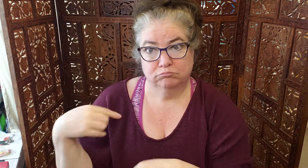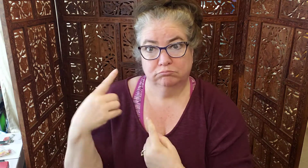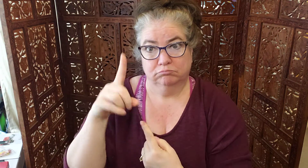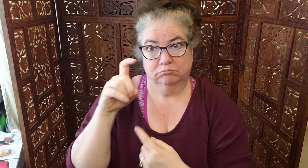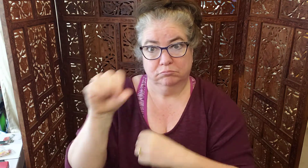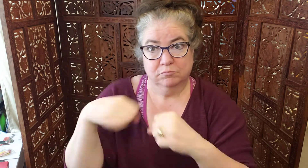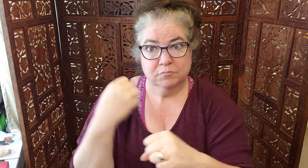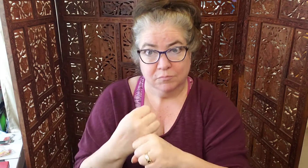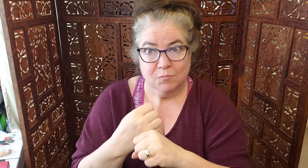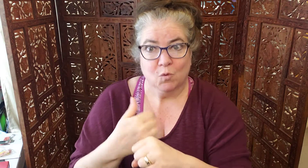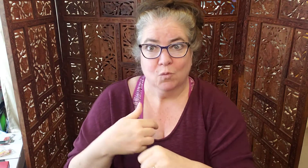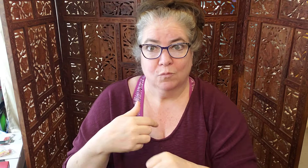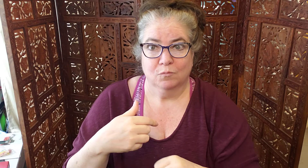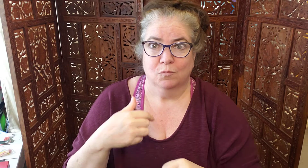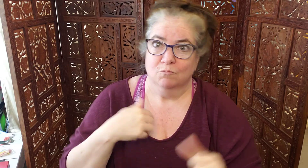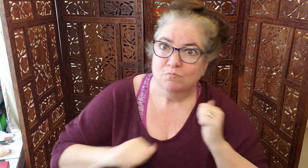century, the